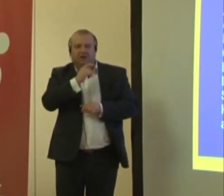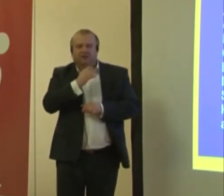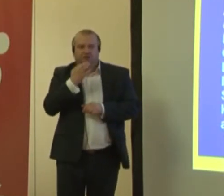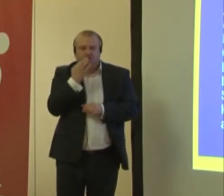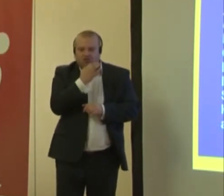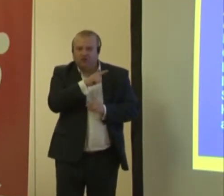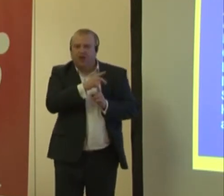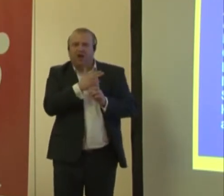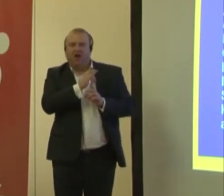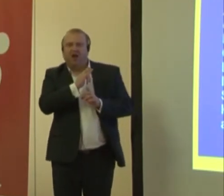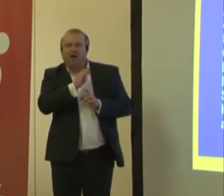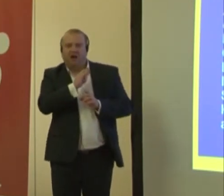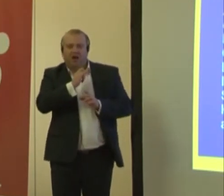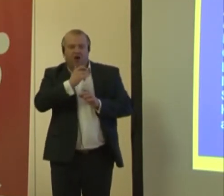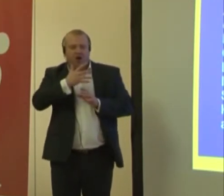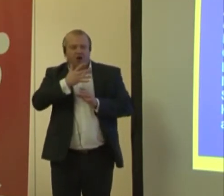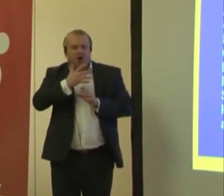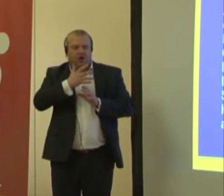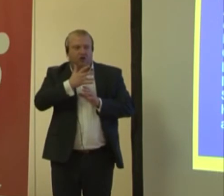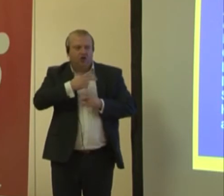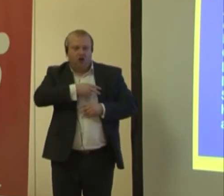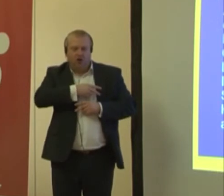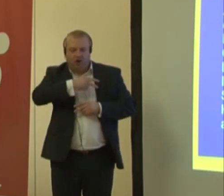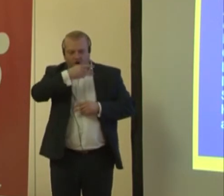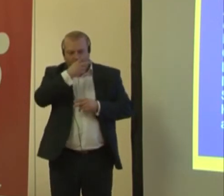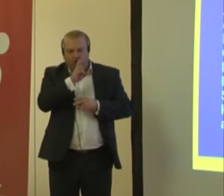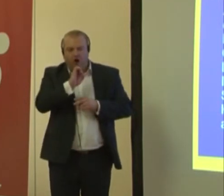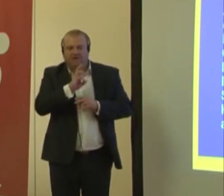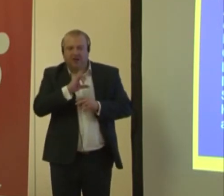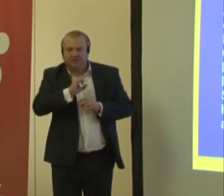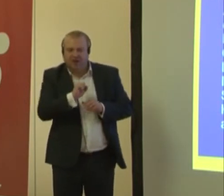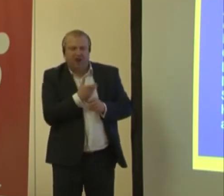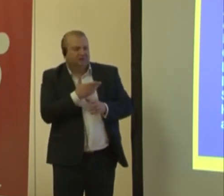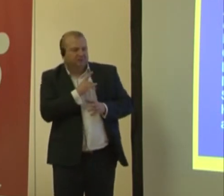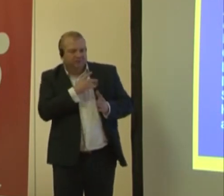these countries. Poland has become a member in 2005.